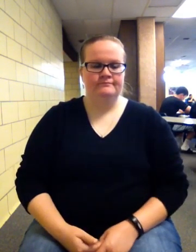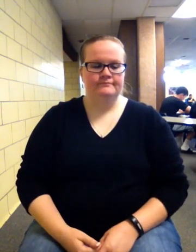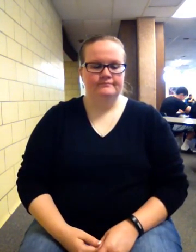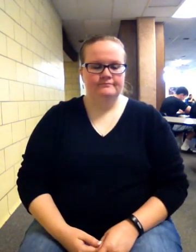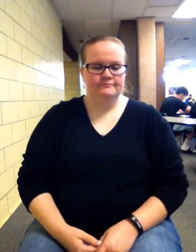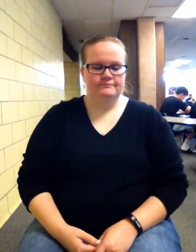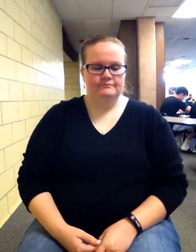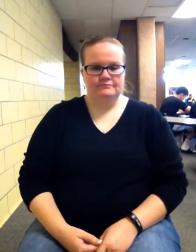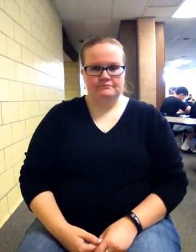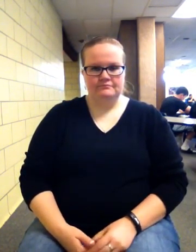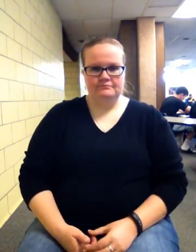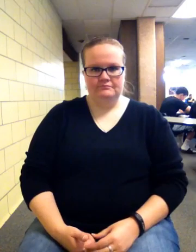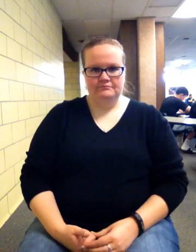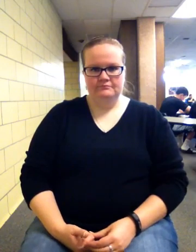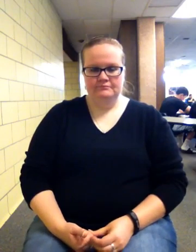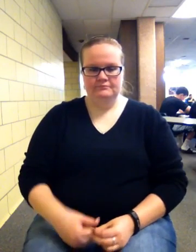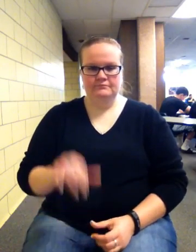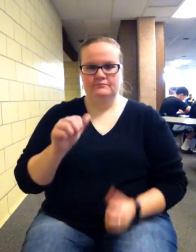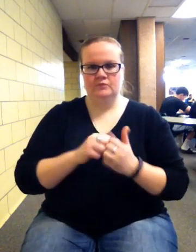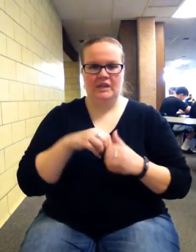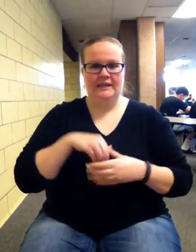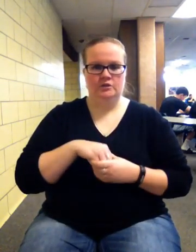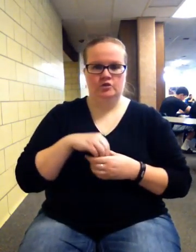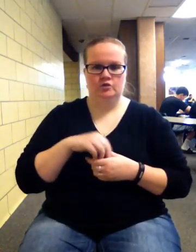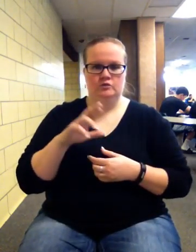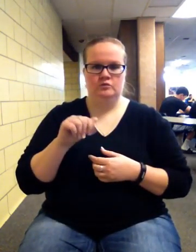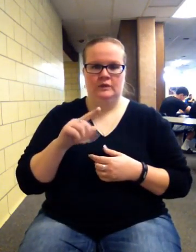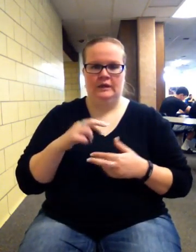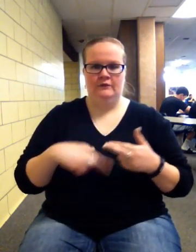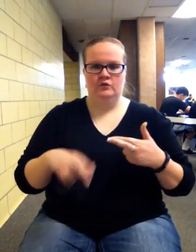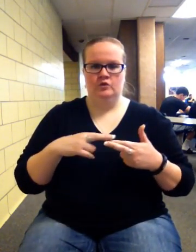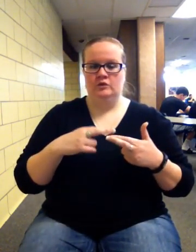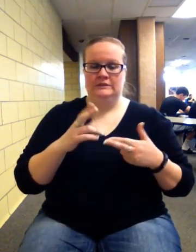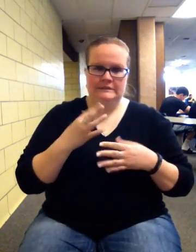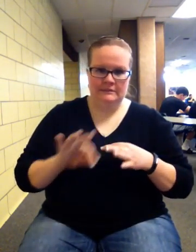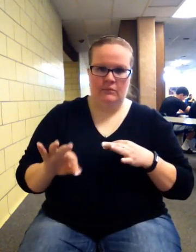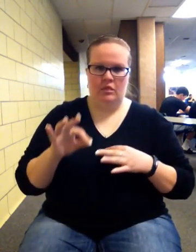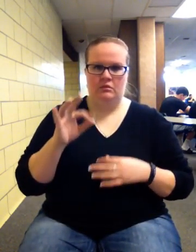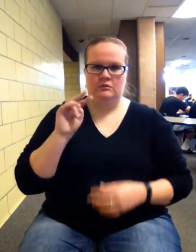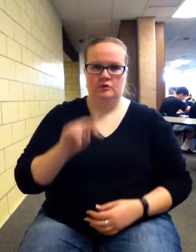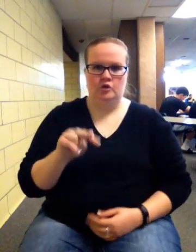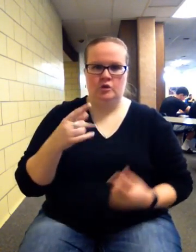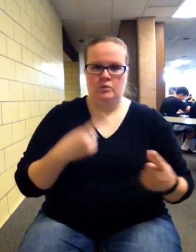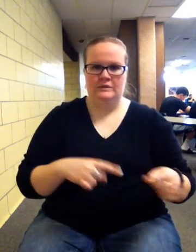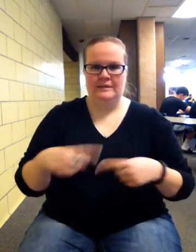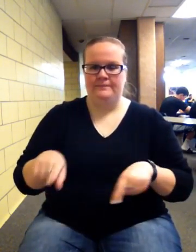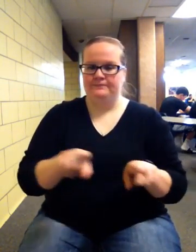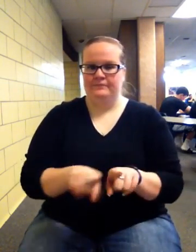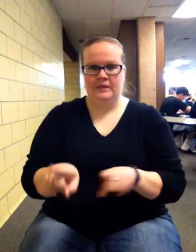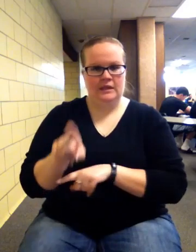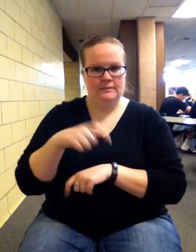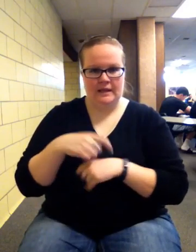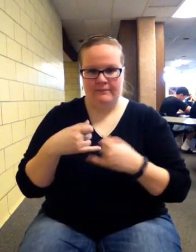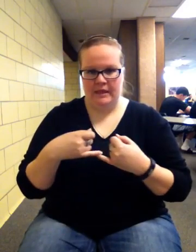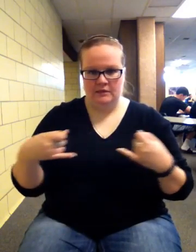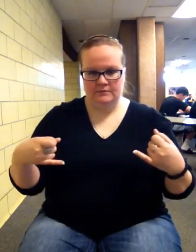With internal rate of return, it's really simple. Because look what's happening. It's the same timeline. It's the